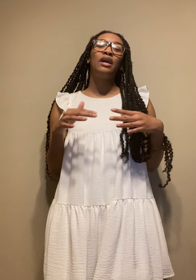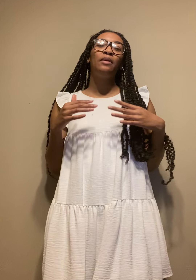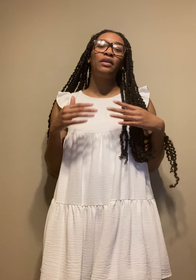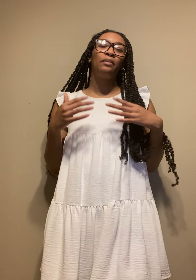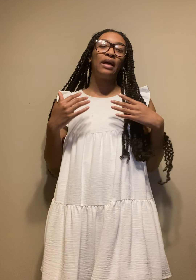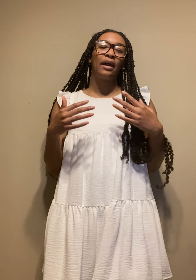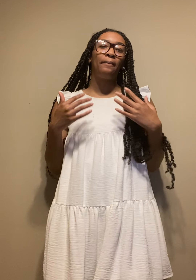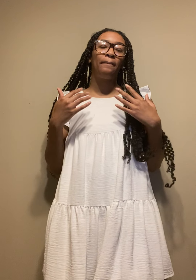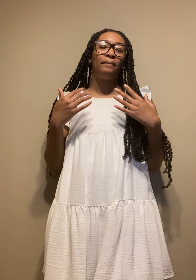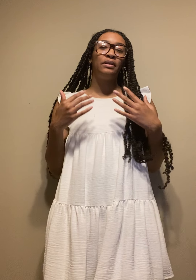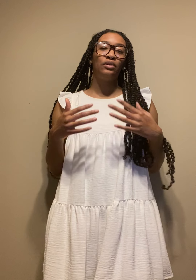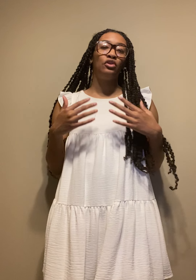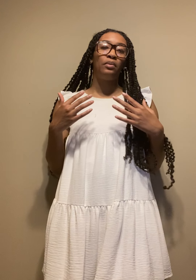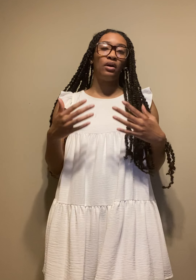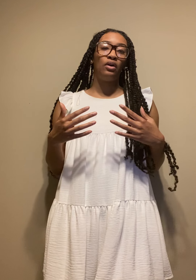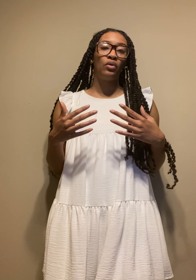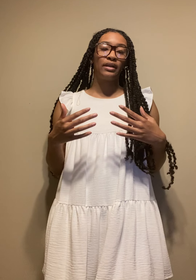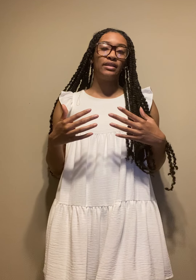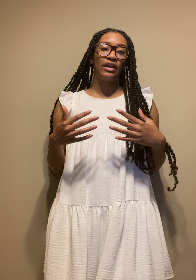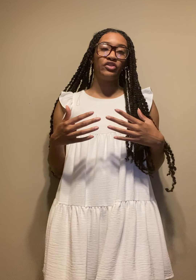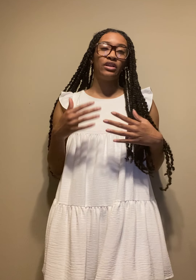about the Black political organization,